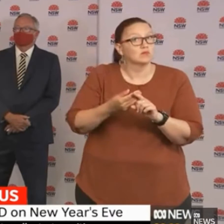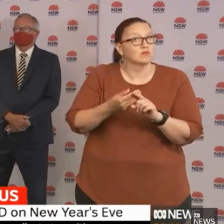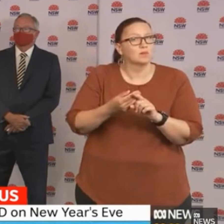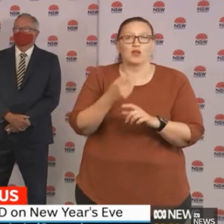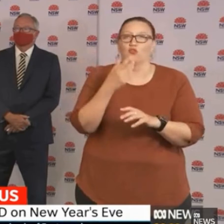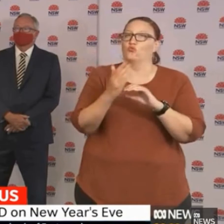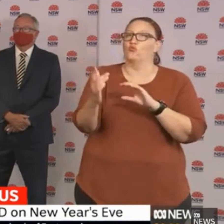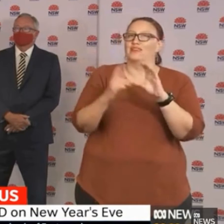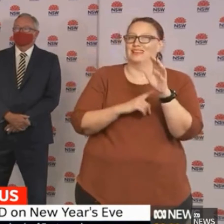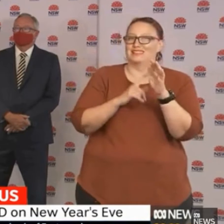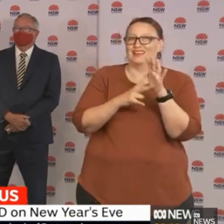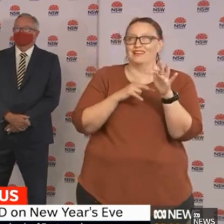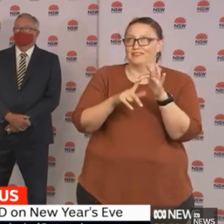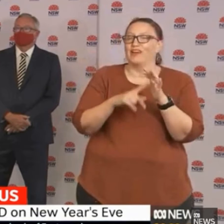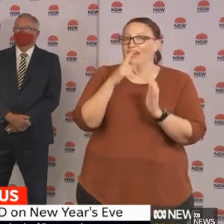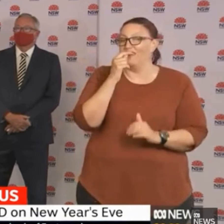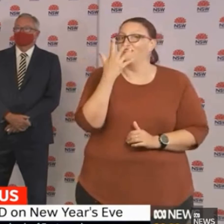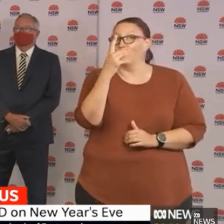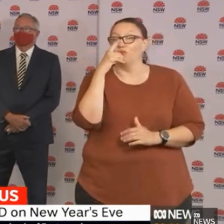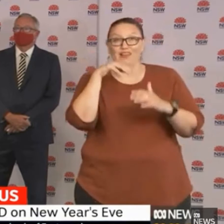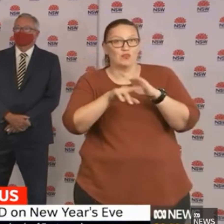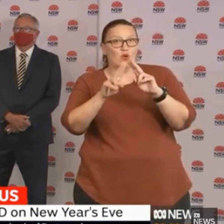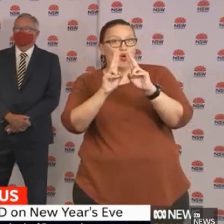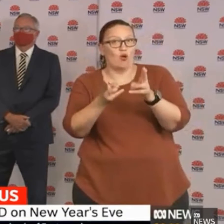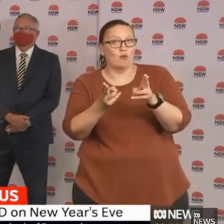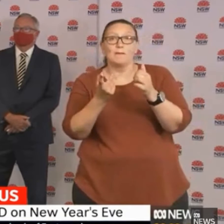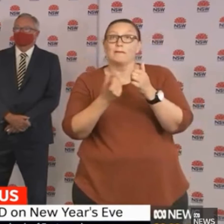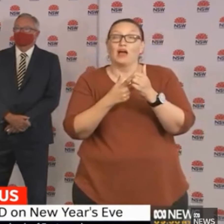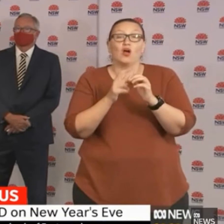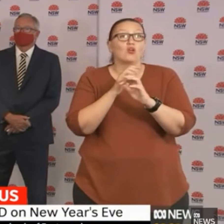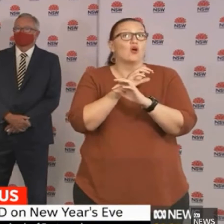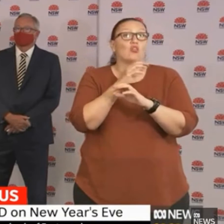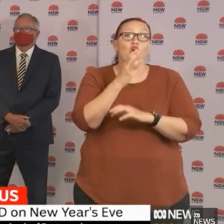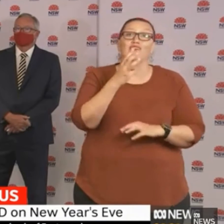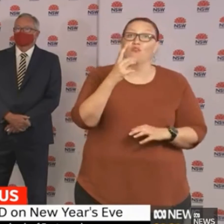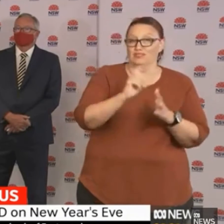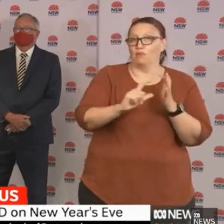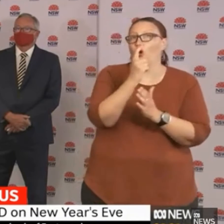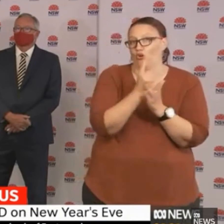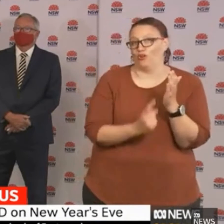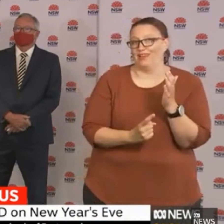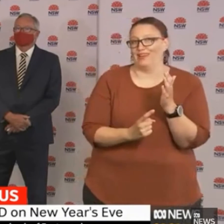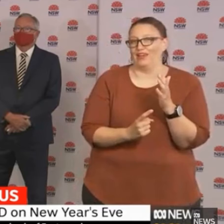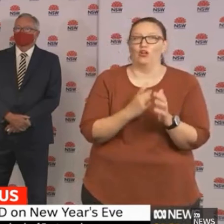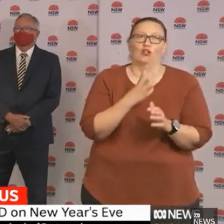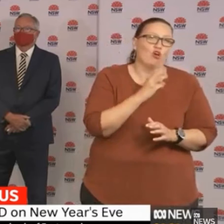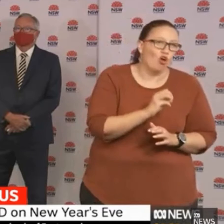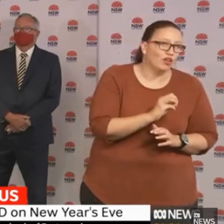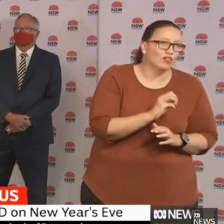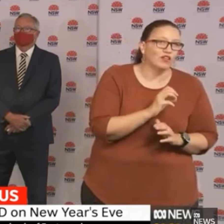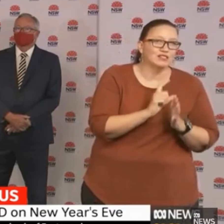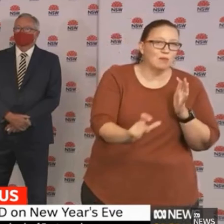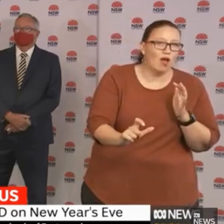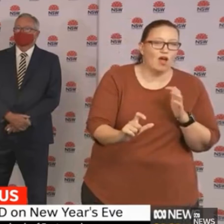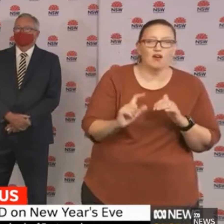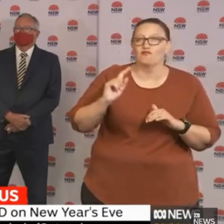other day, you can have 5 people outdoors, but we don't want anyone outside of the household coming into your home apart from New Year's Eve. And can I be very clear